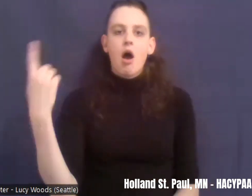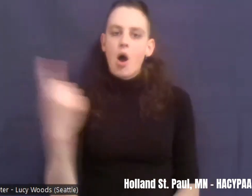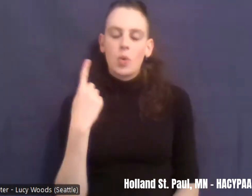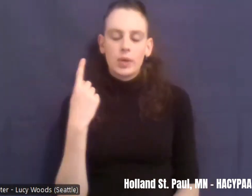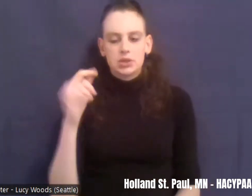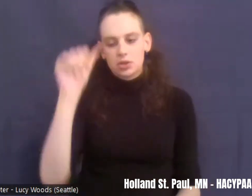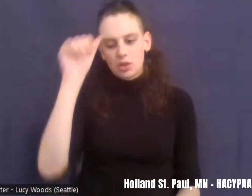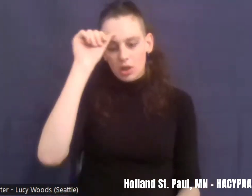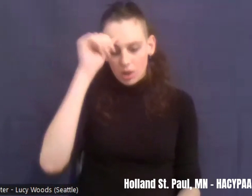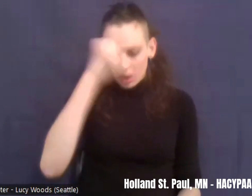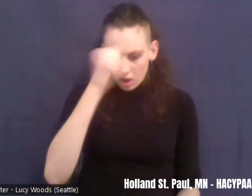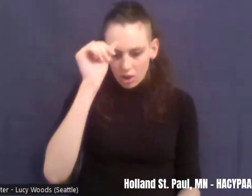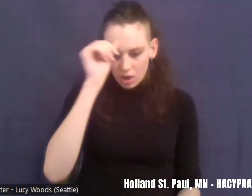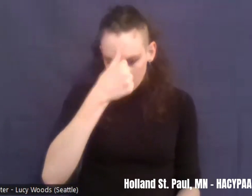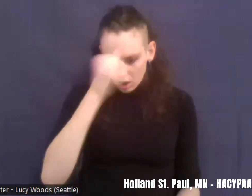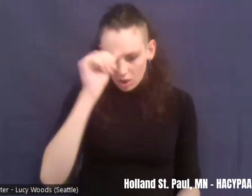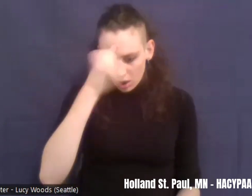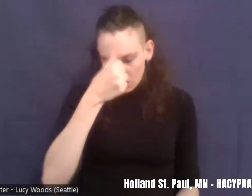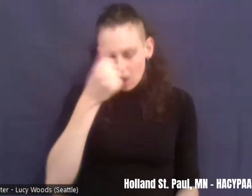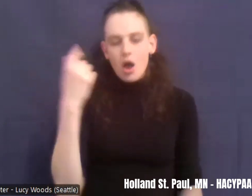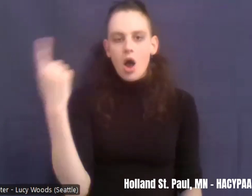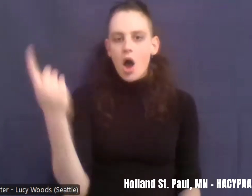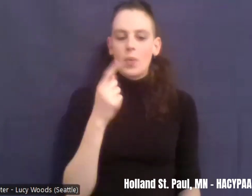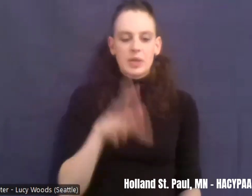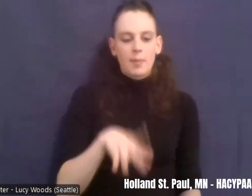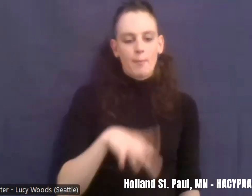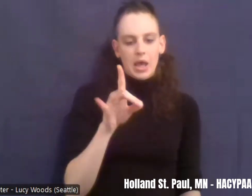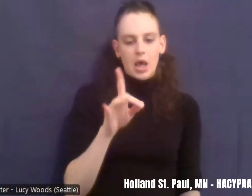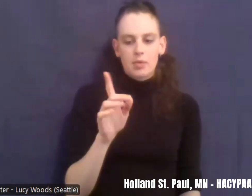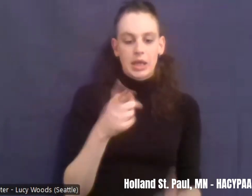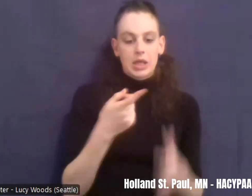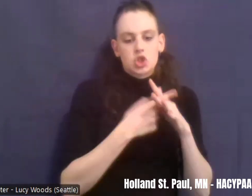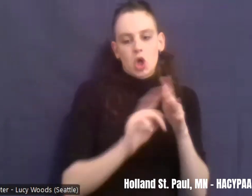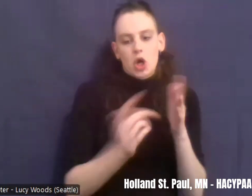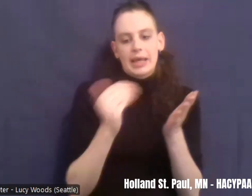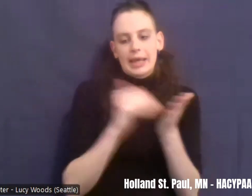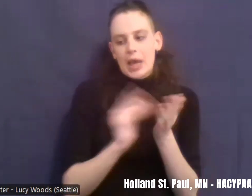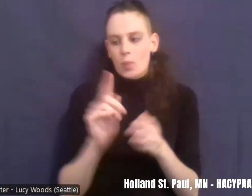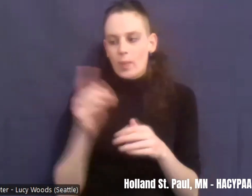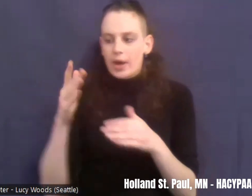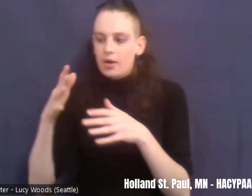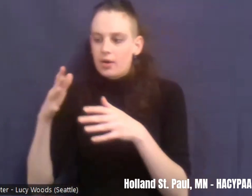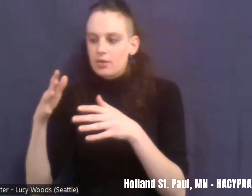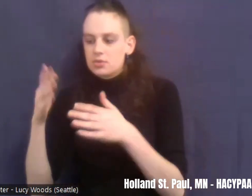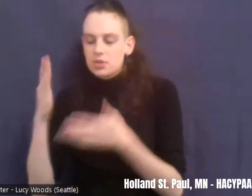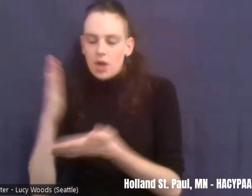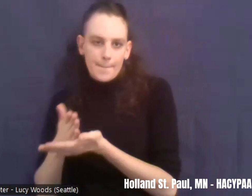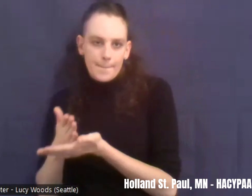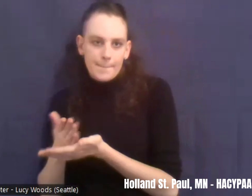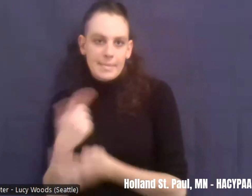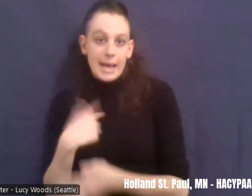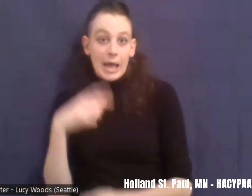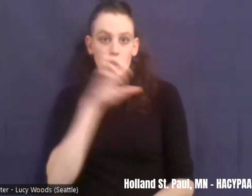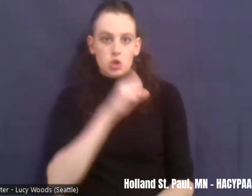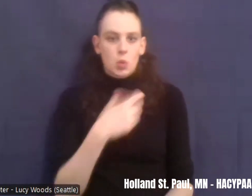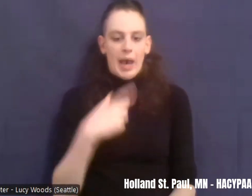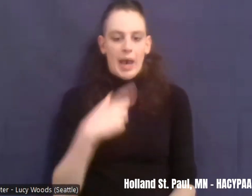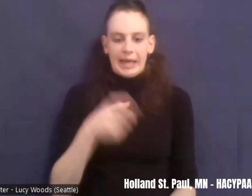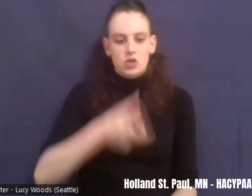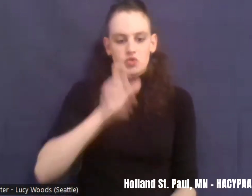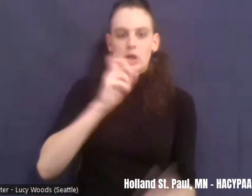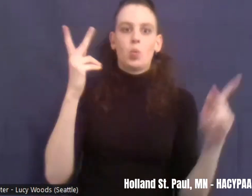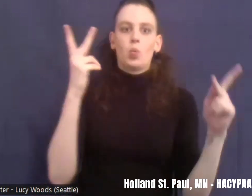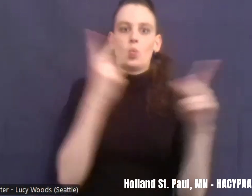mind, you're always gonna pick up where you left off. So like I assumed that I just had to drink much worse than I